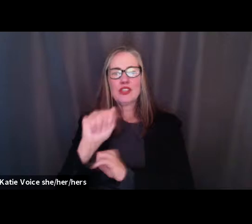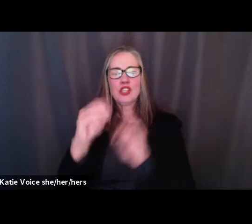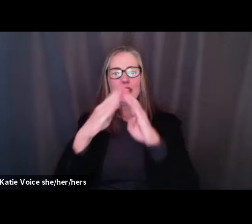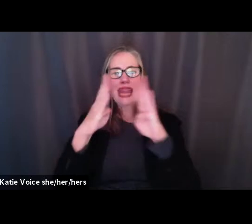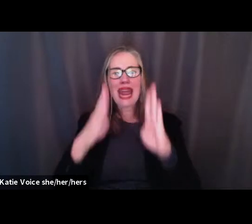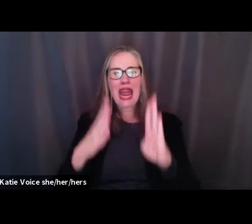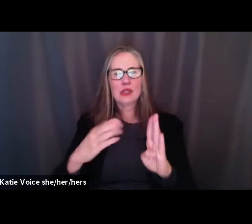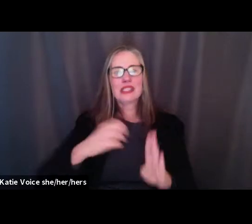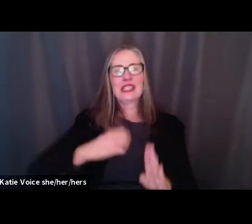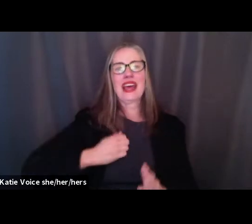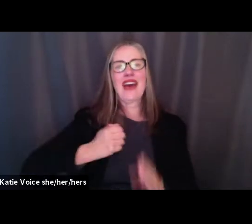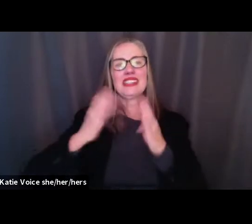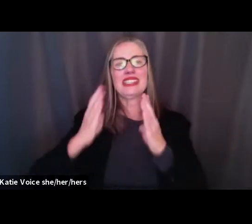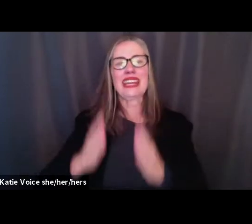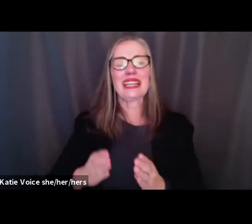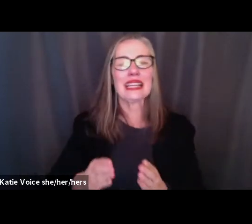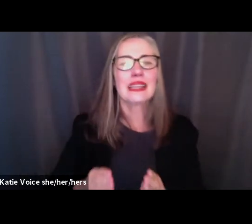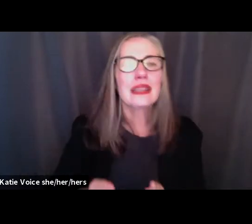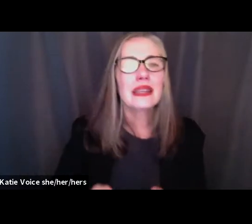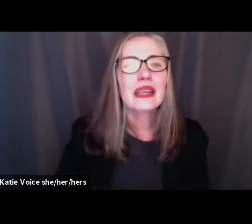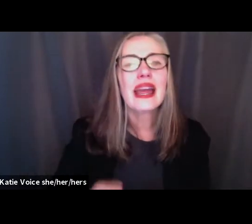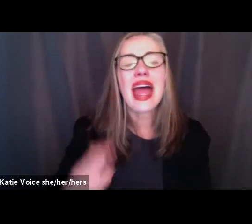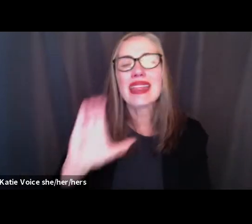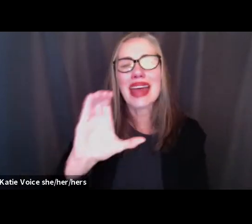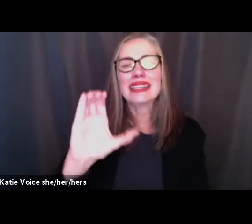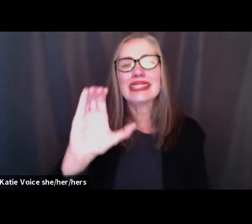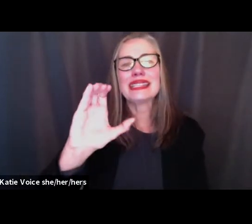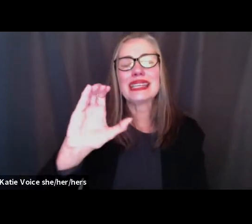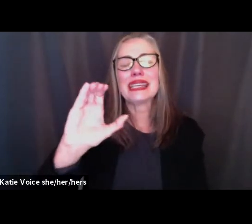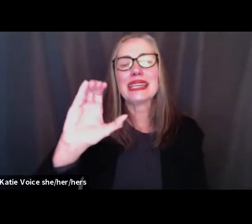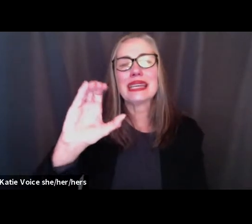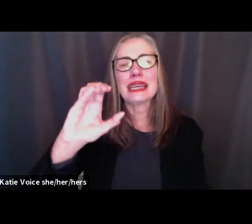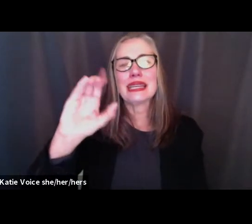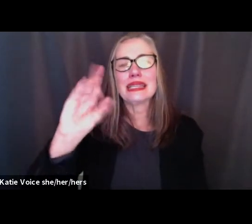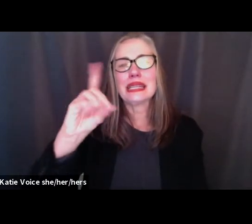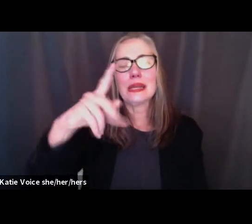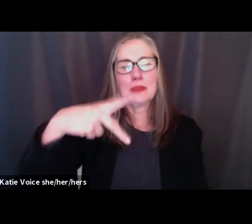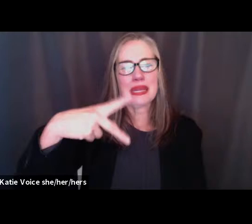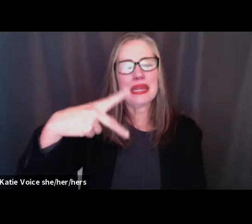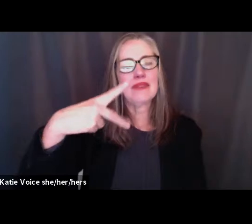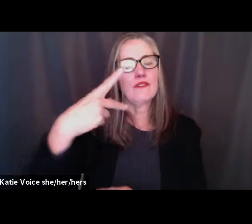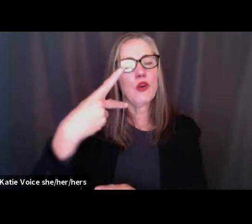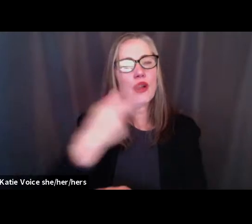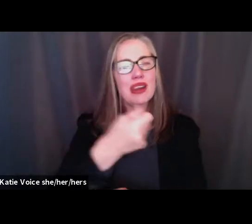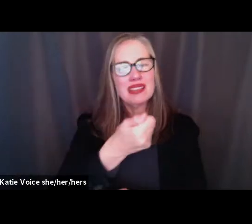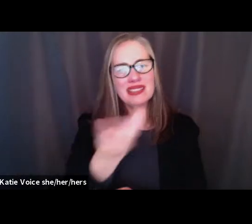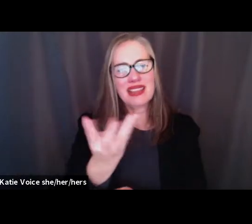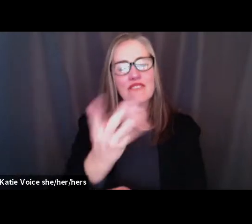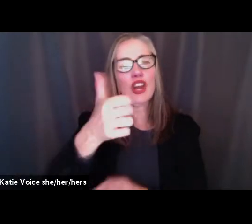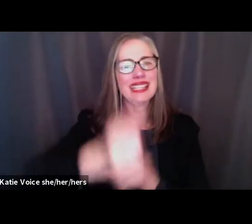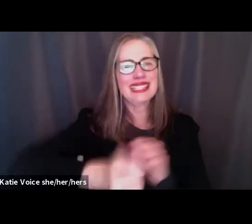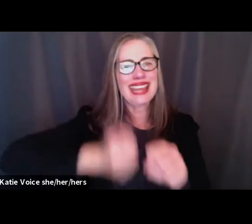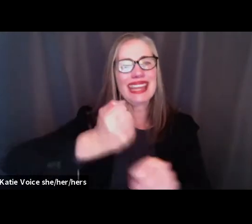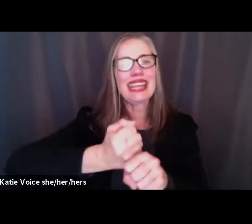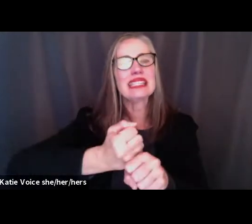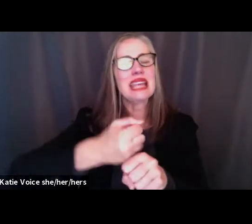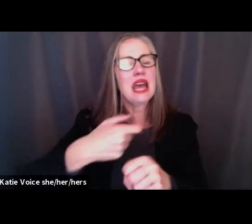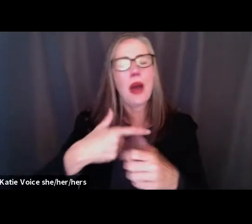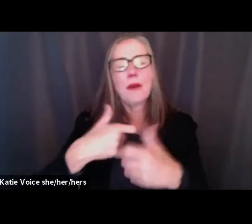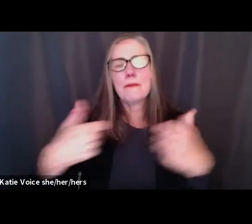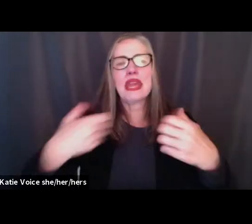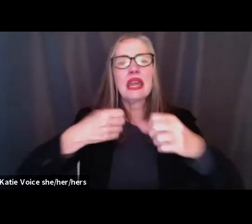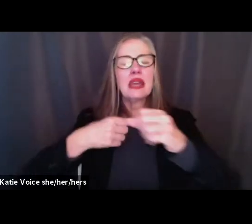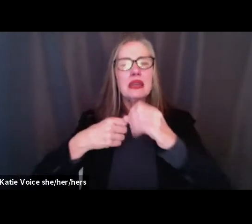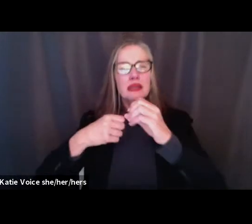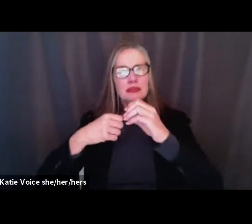For the past 7 decades, the CDC has been considered a major organization and grassroots force for civil rights in the United